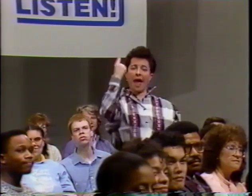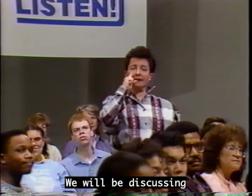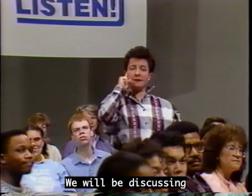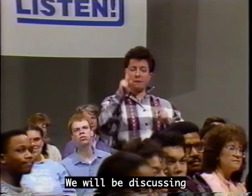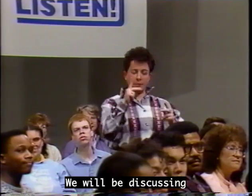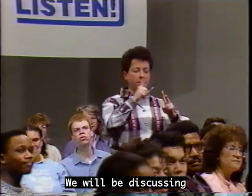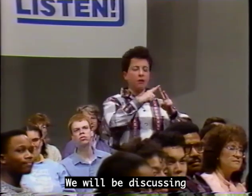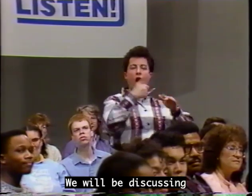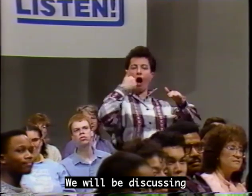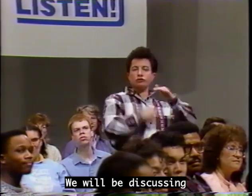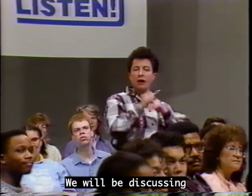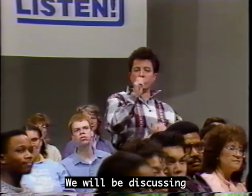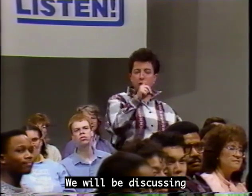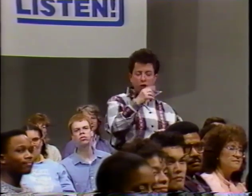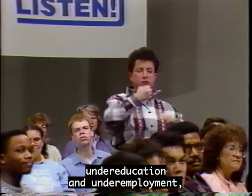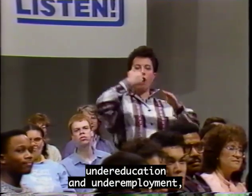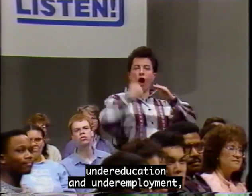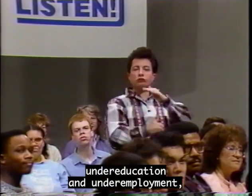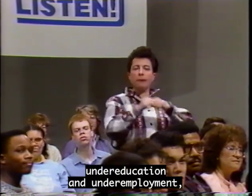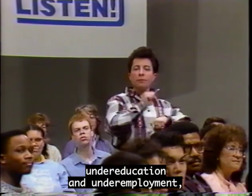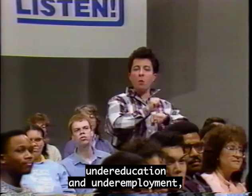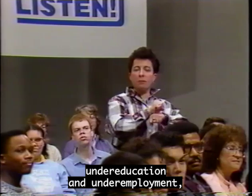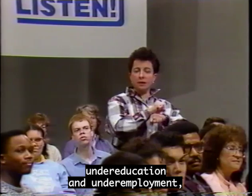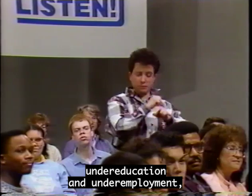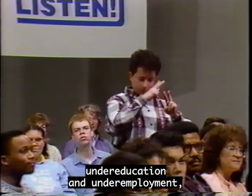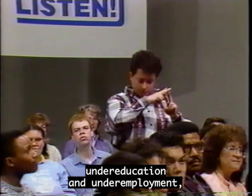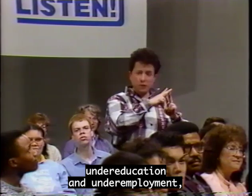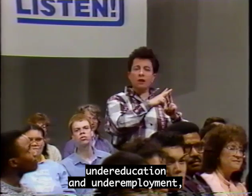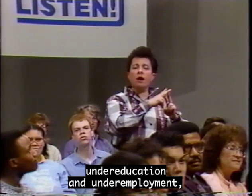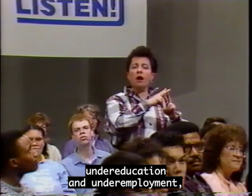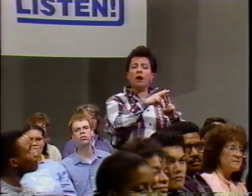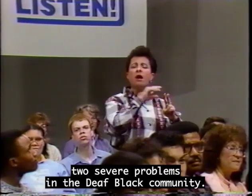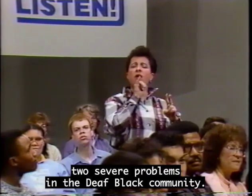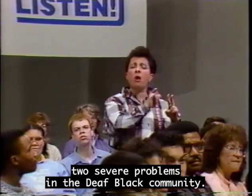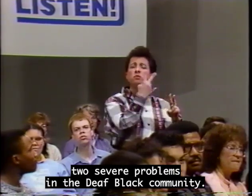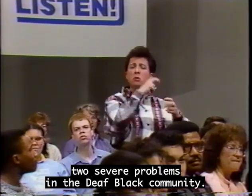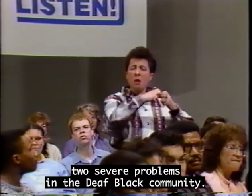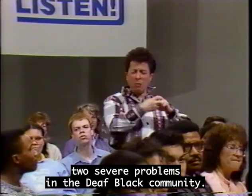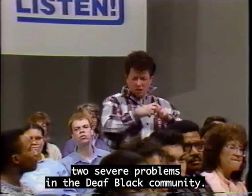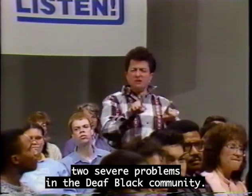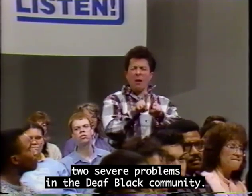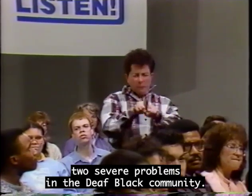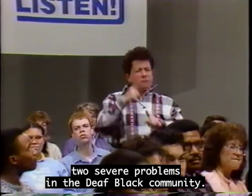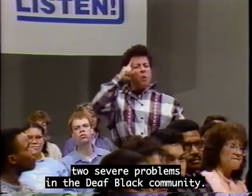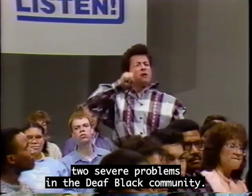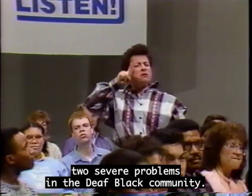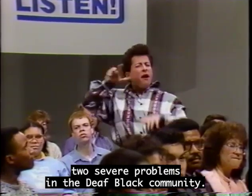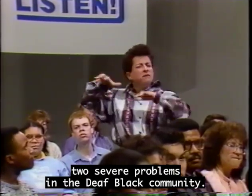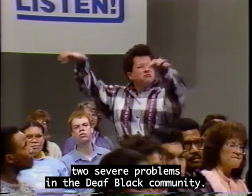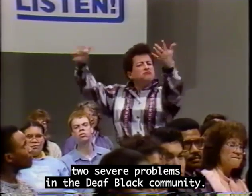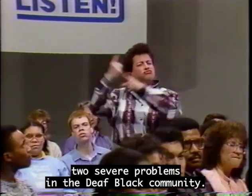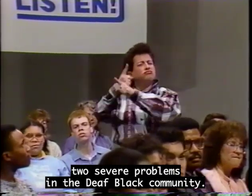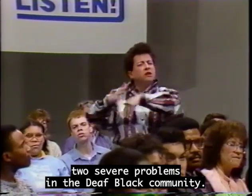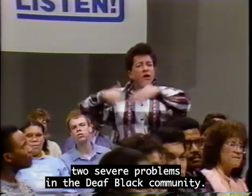We will be discussing under education and underemployment, two severe problems in the deaf black community.